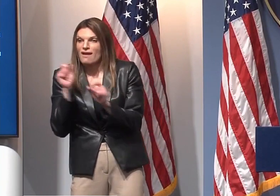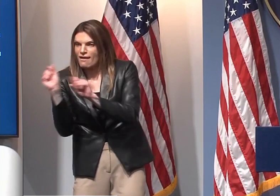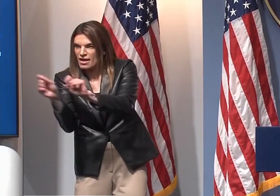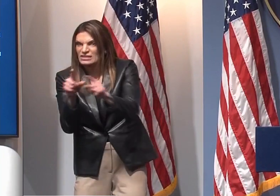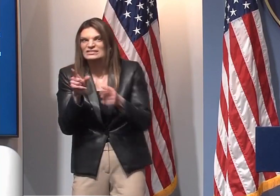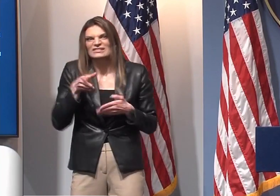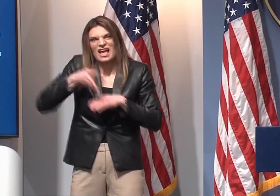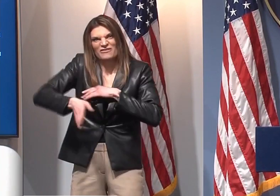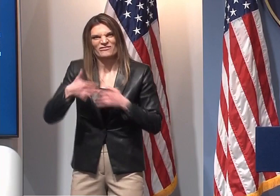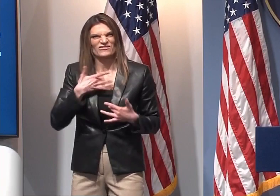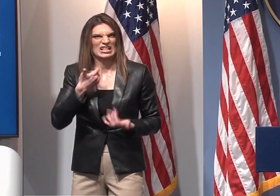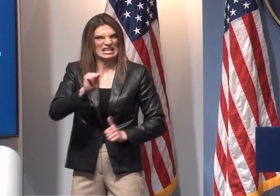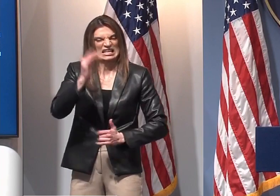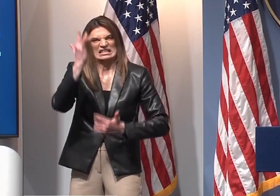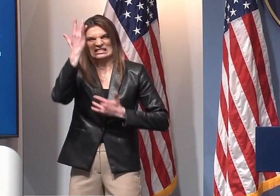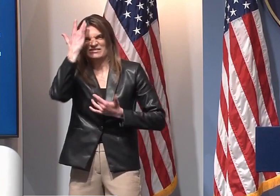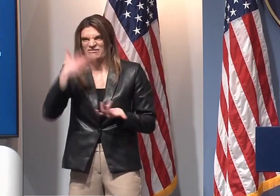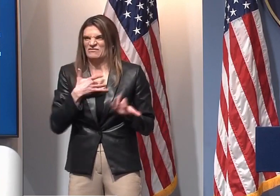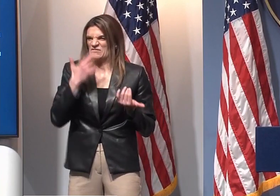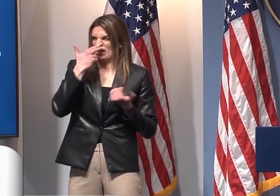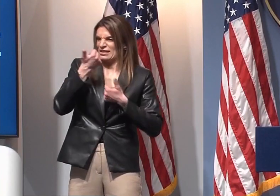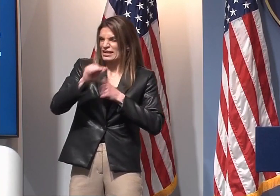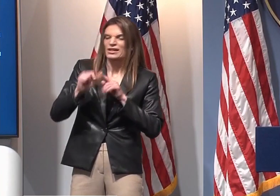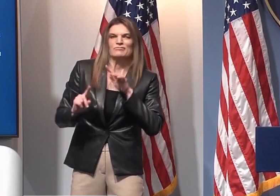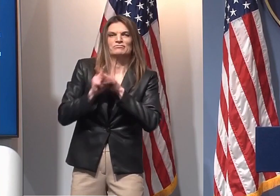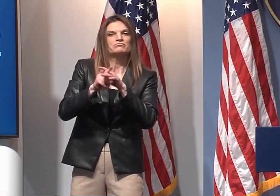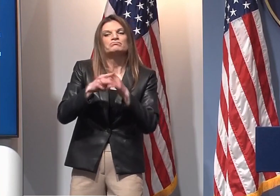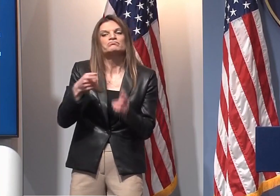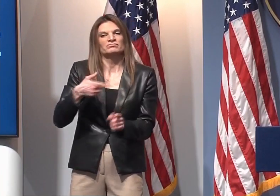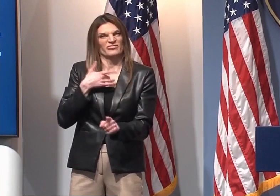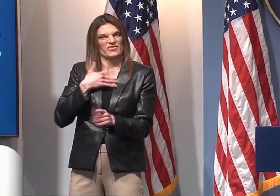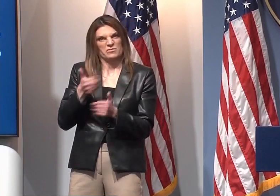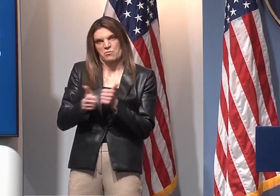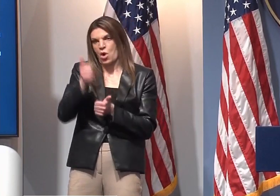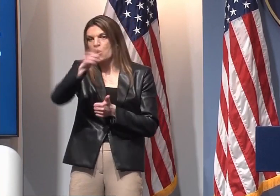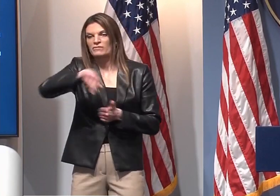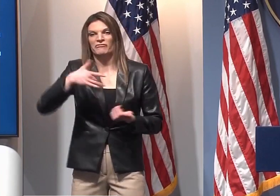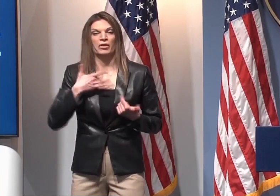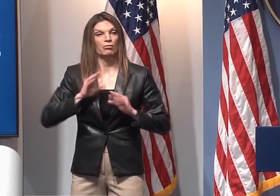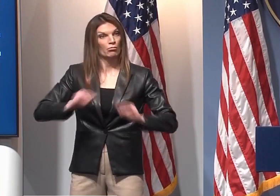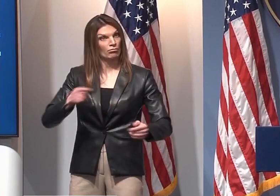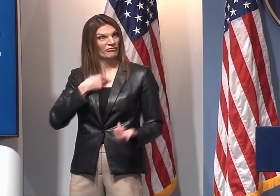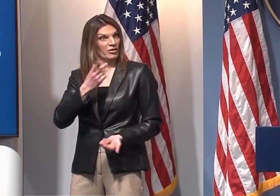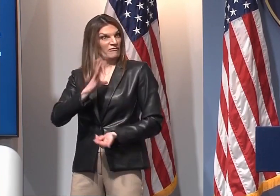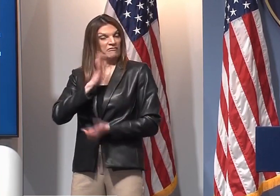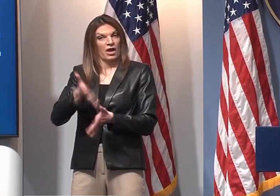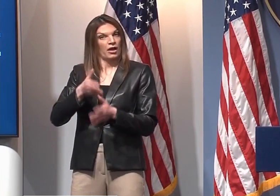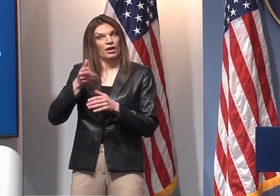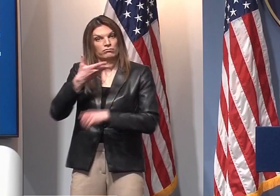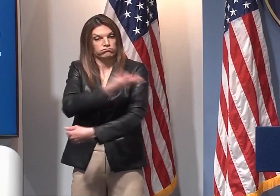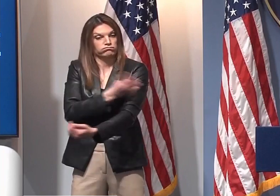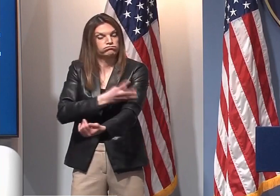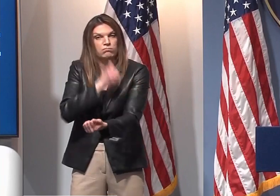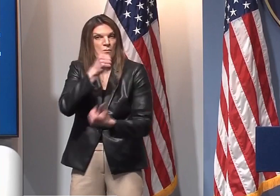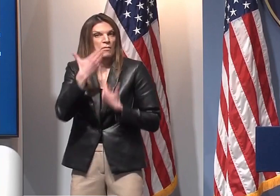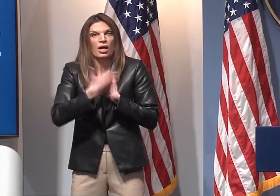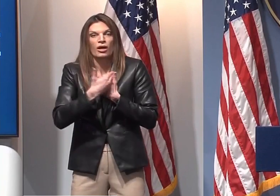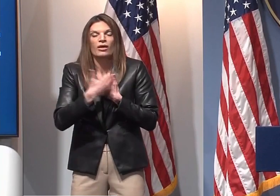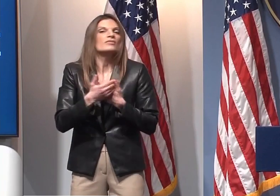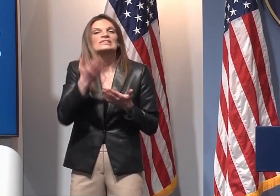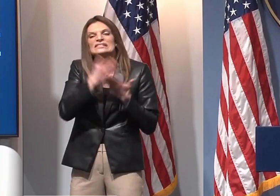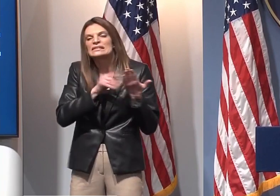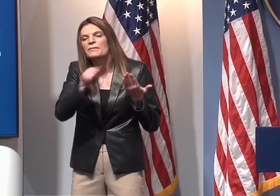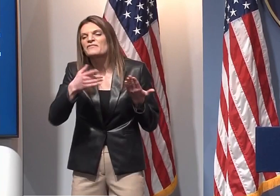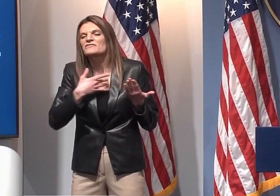the 6% who did reported mild side effects like headache, fever, or myalgias that went away. No one who received